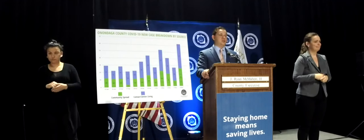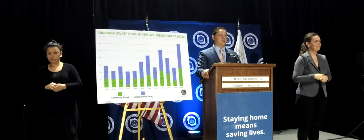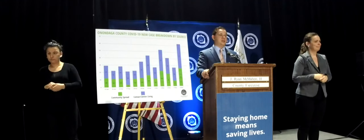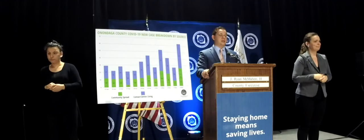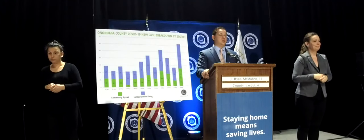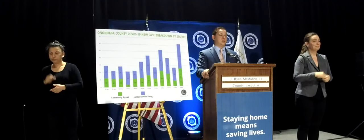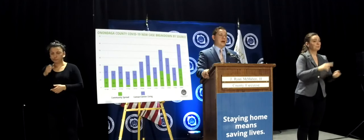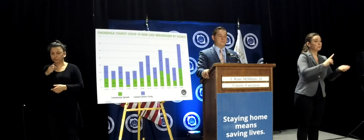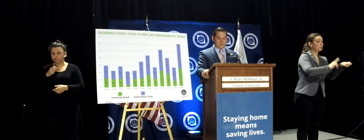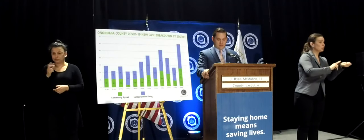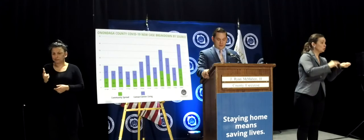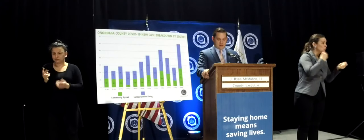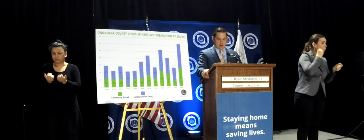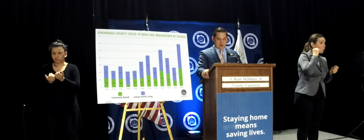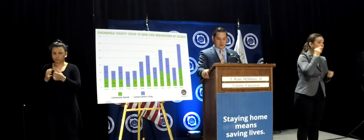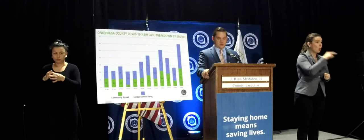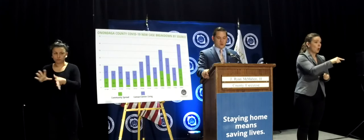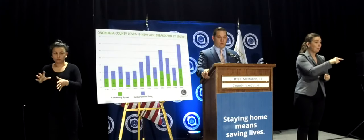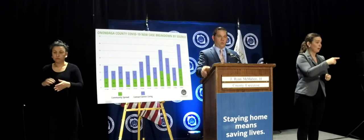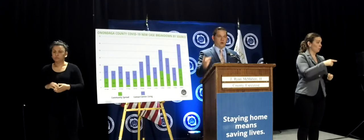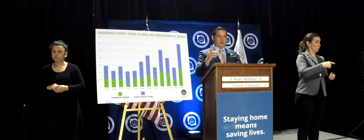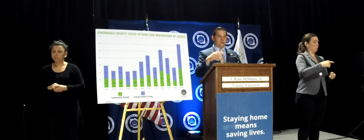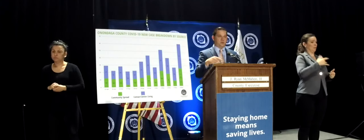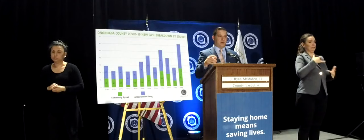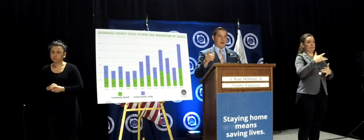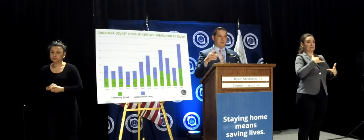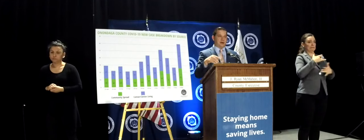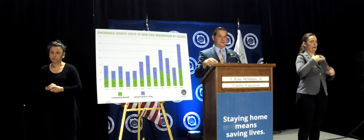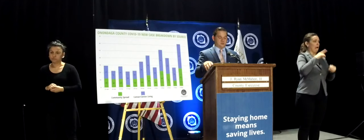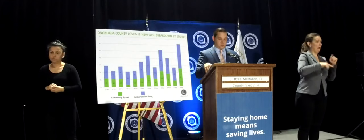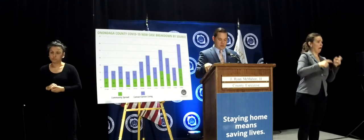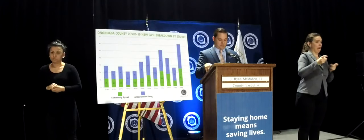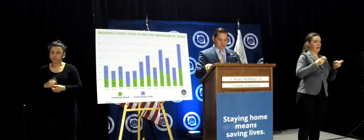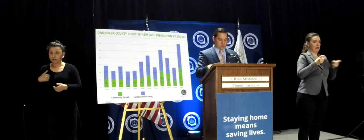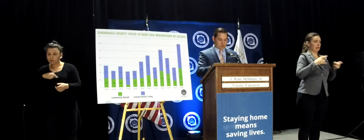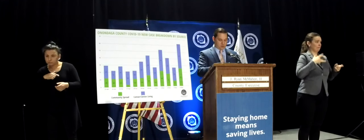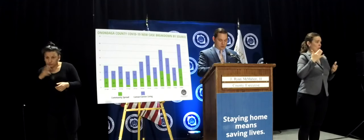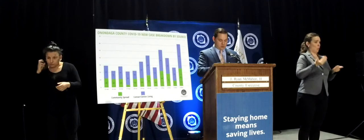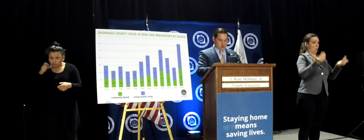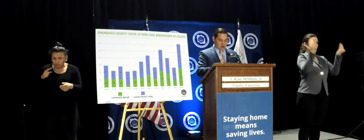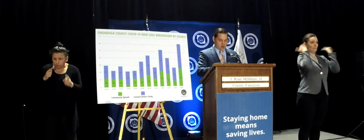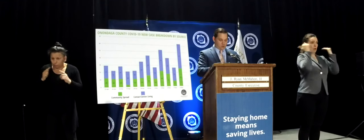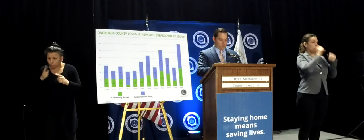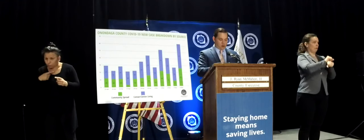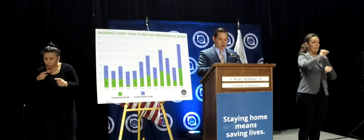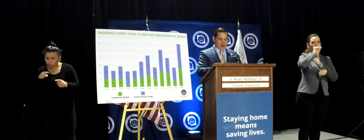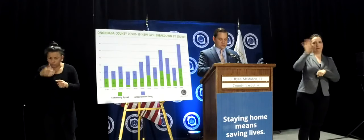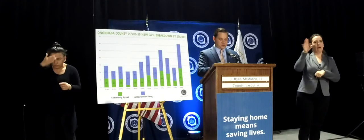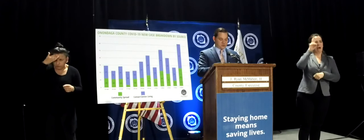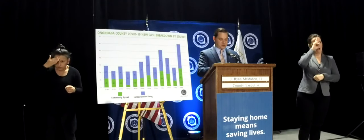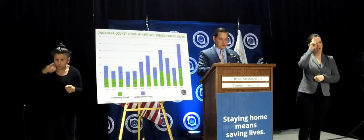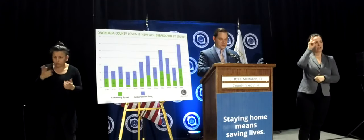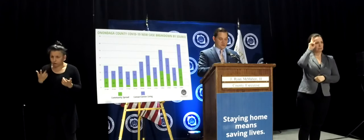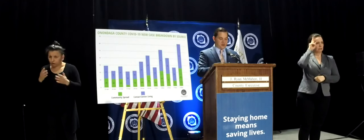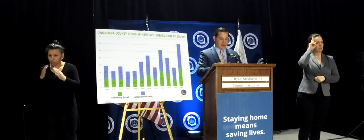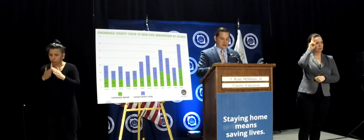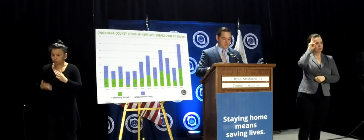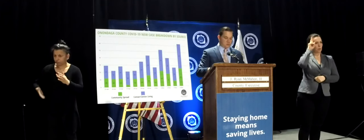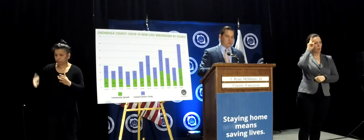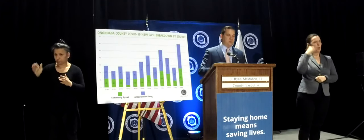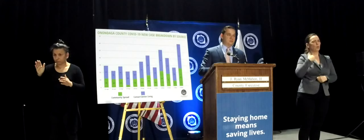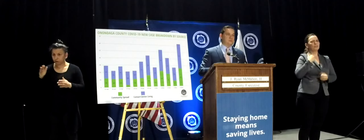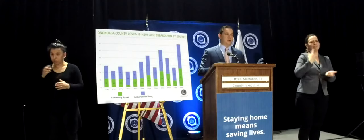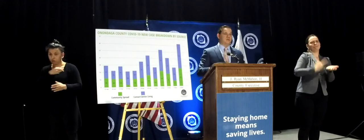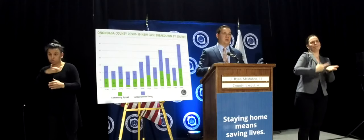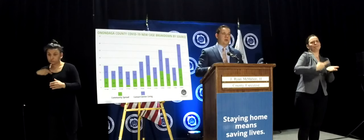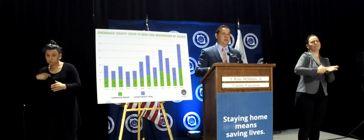COVID patient, and they can do that. And so we're working through that process with them. So overall, our hospitalization rates are fine.